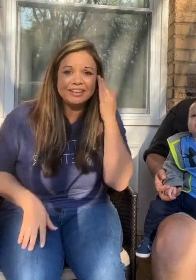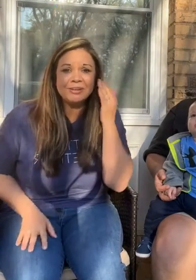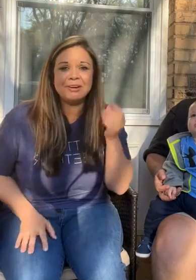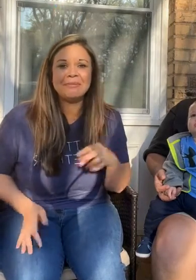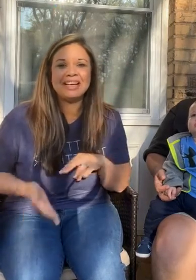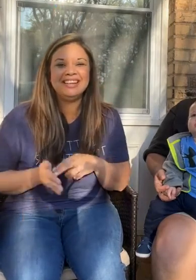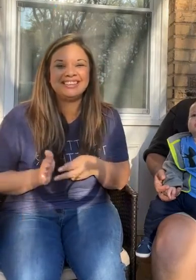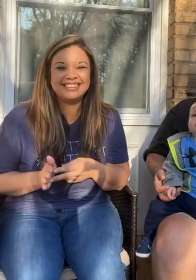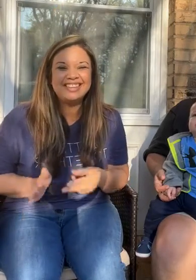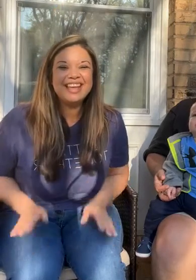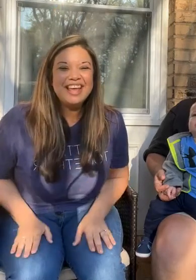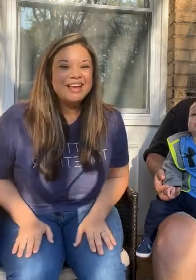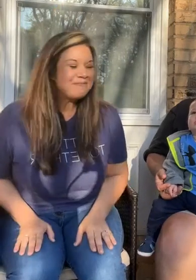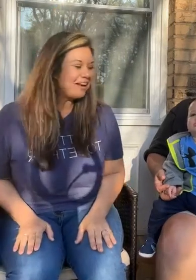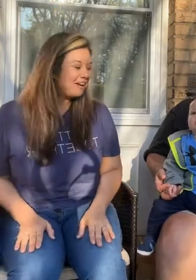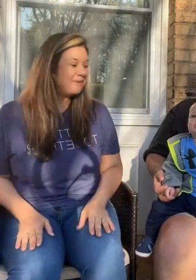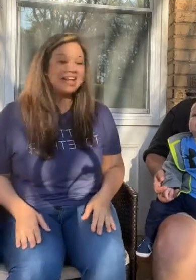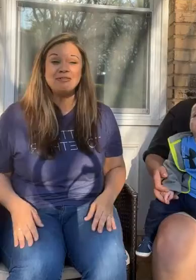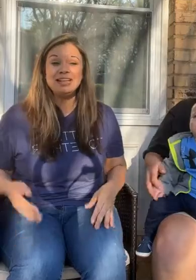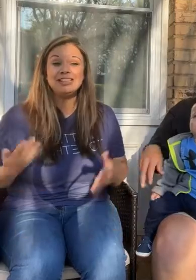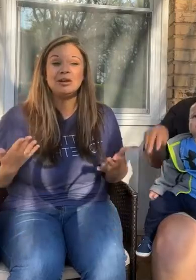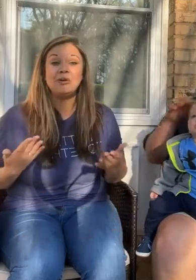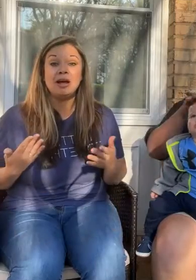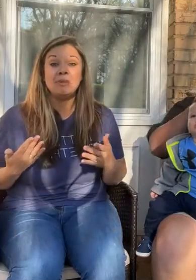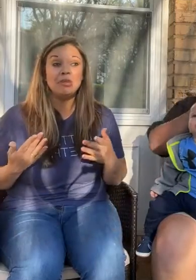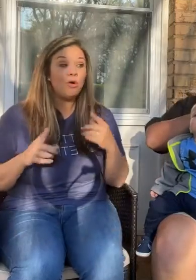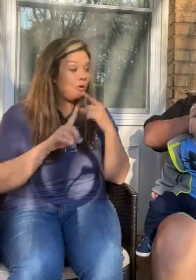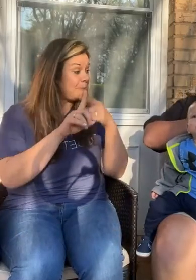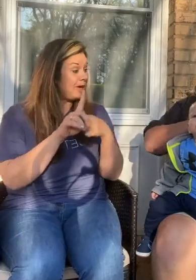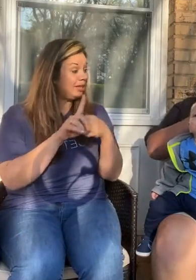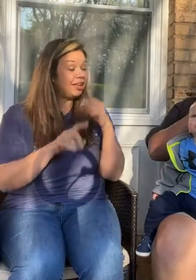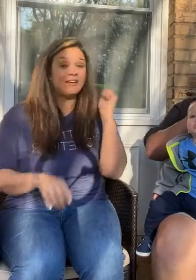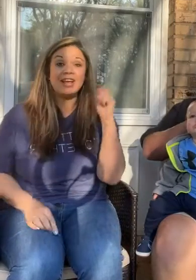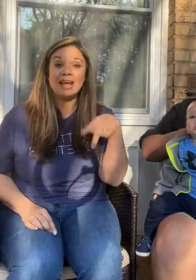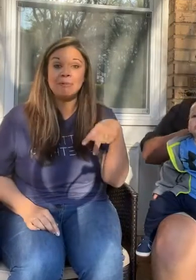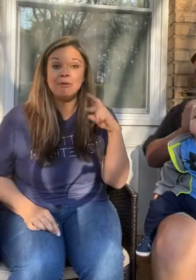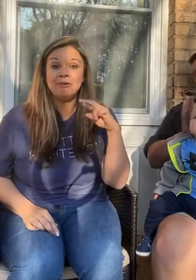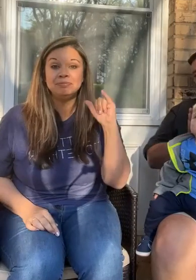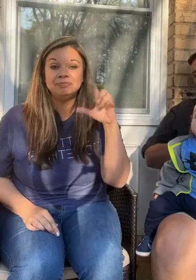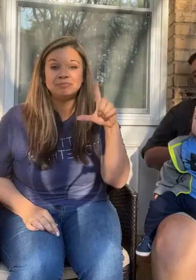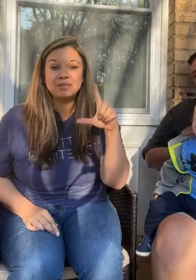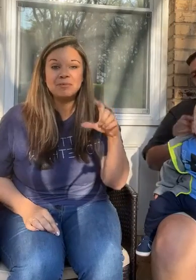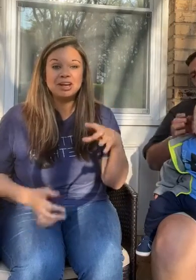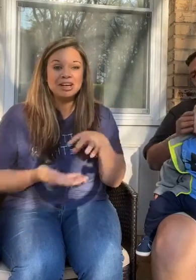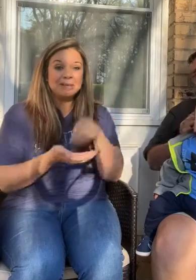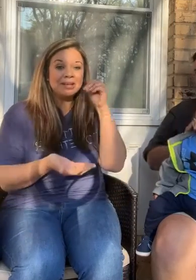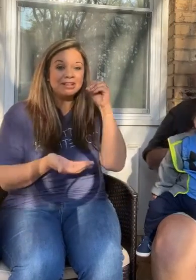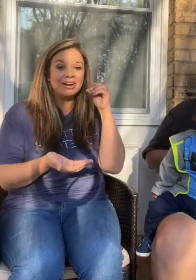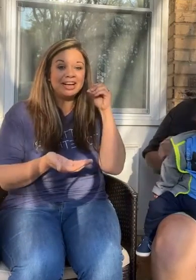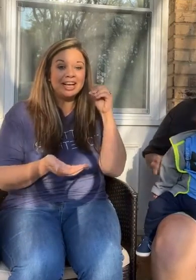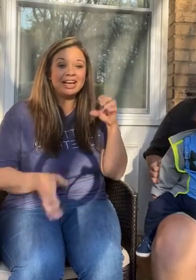know what I mean? But anyway, so the whole month of April, we are going to be learning